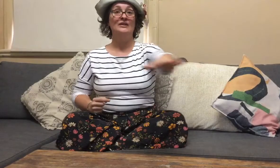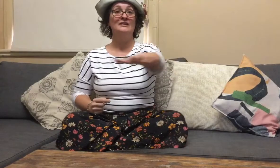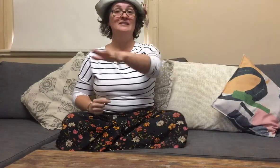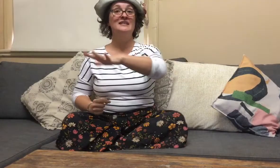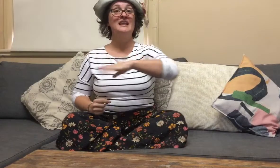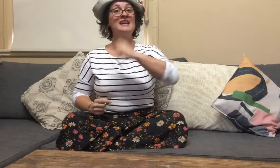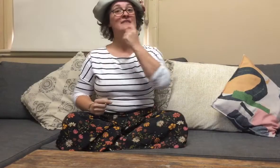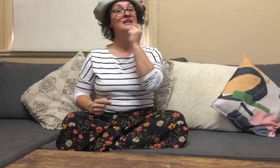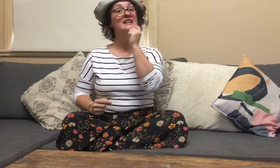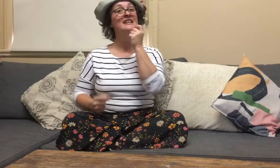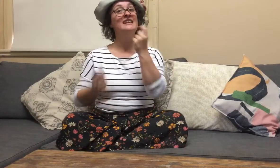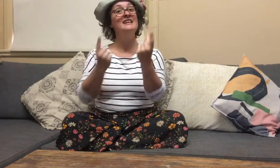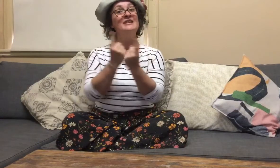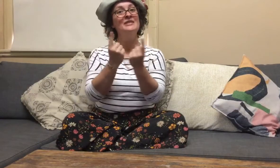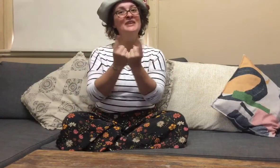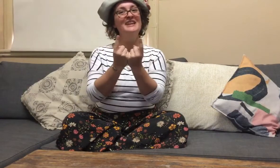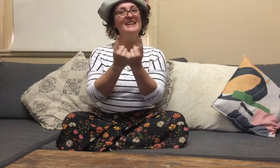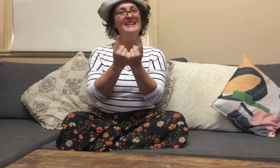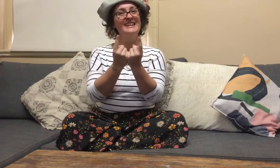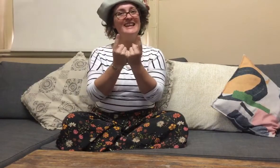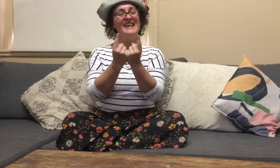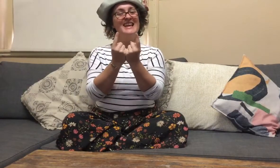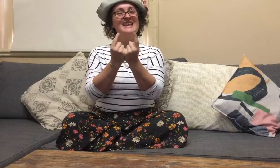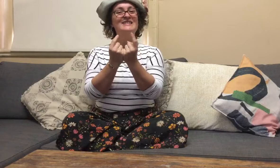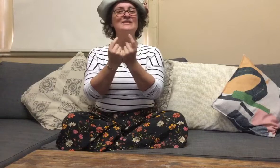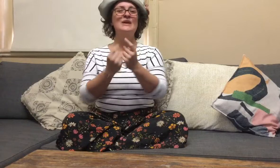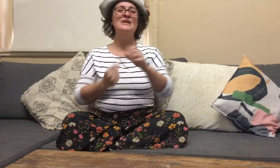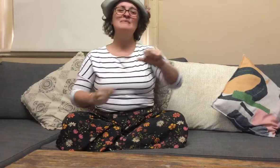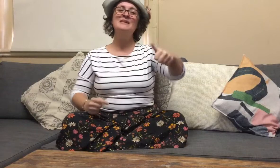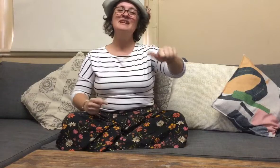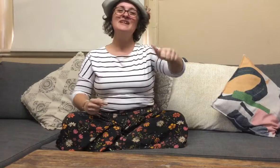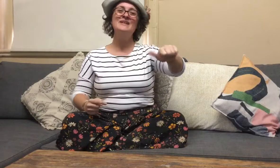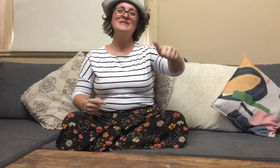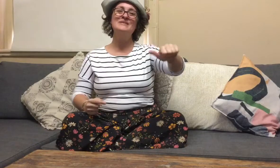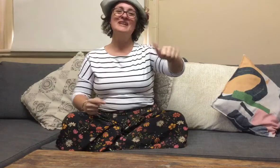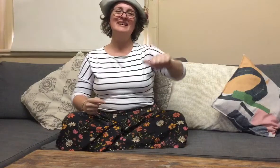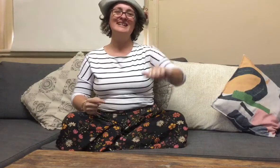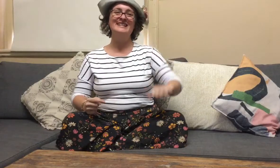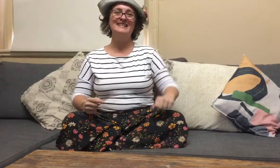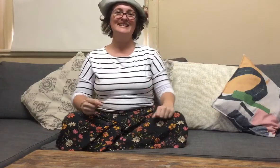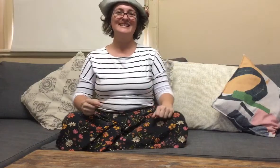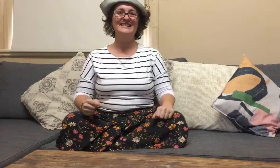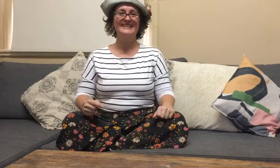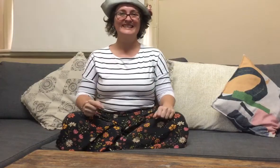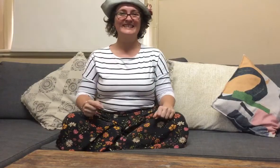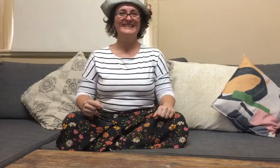because every little thing is gonna be alright.